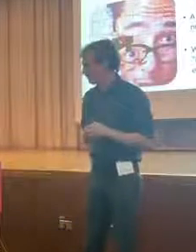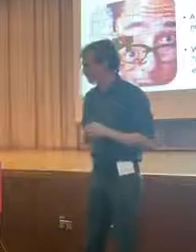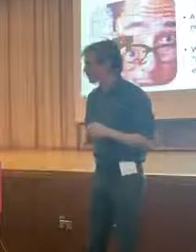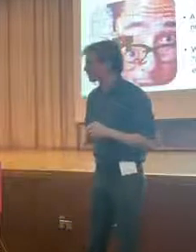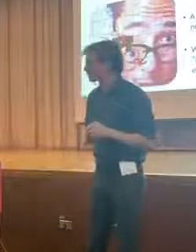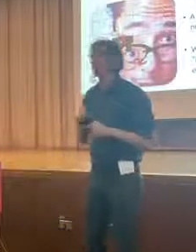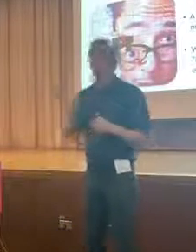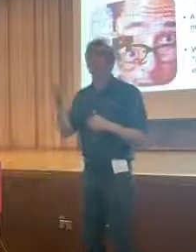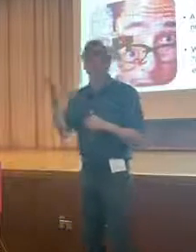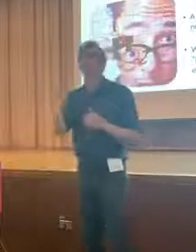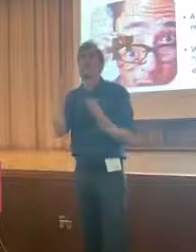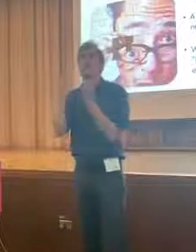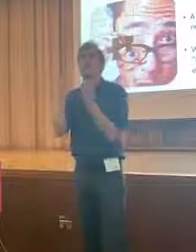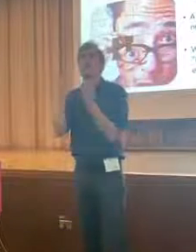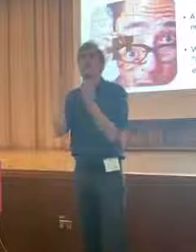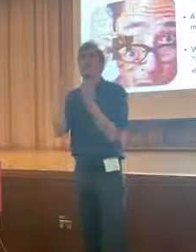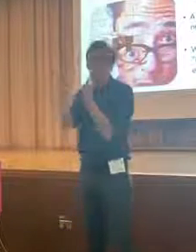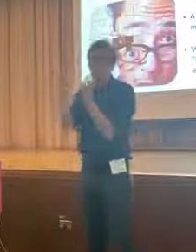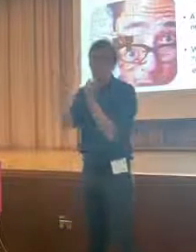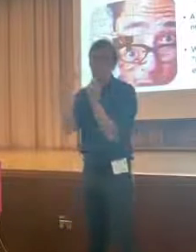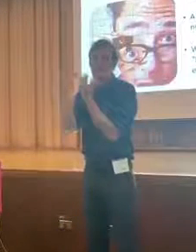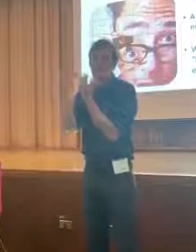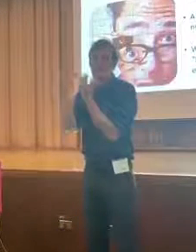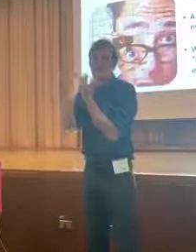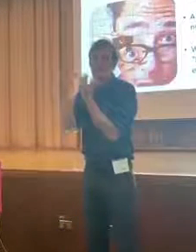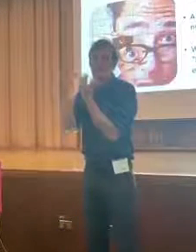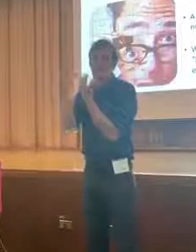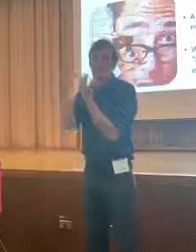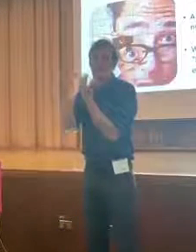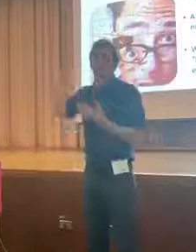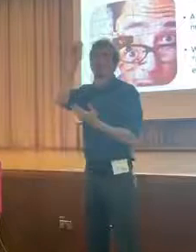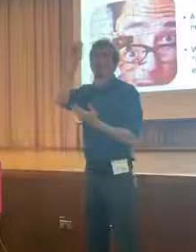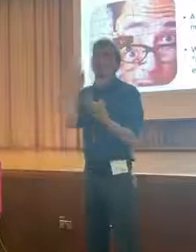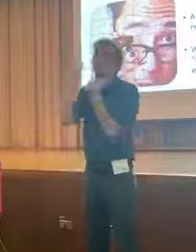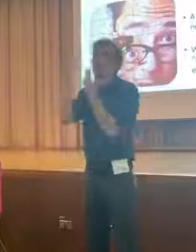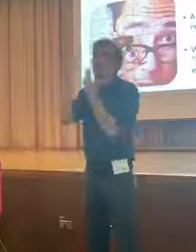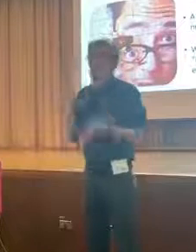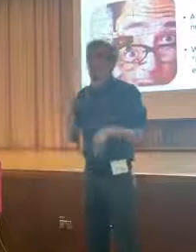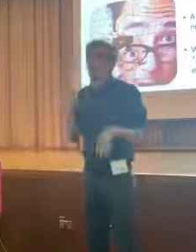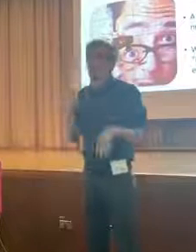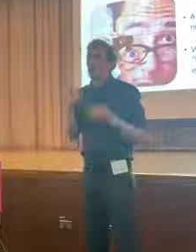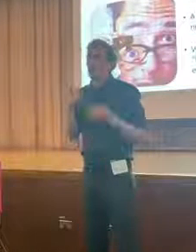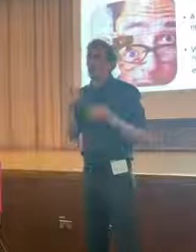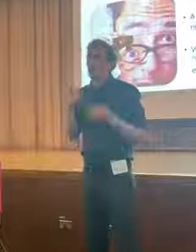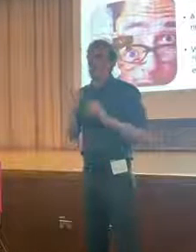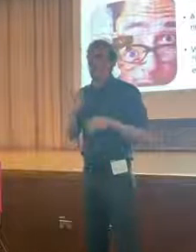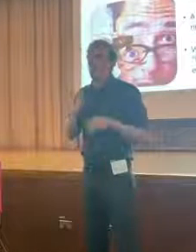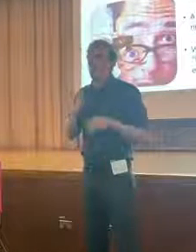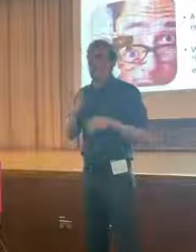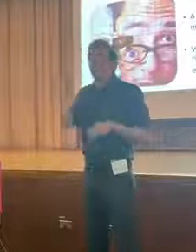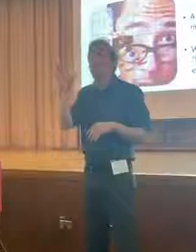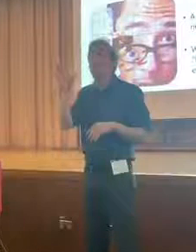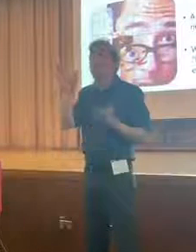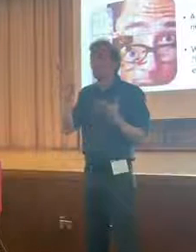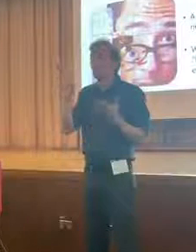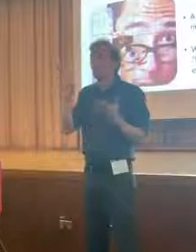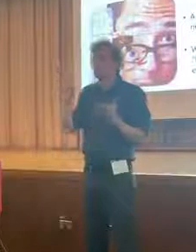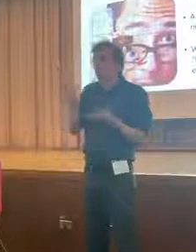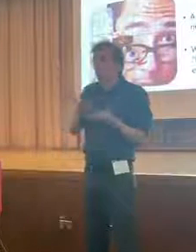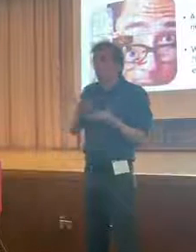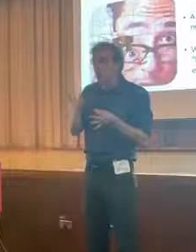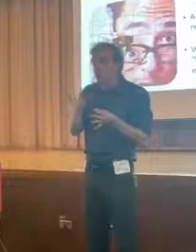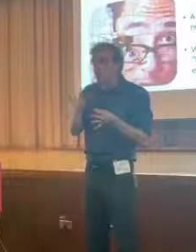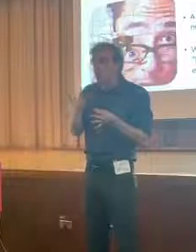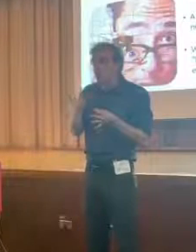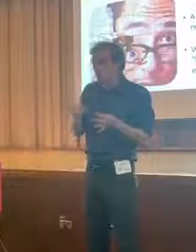singer, and she made my gown. She was really good. And the one thing that I learned about that is that once you put something, a garment